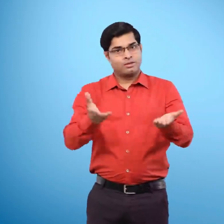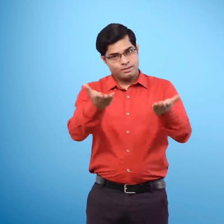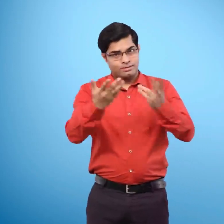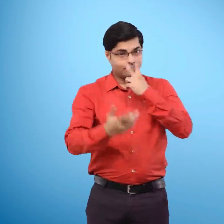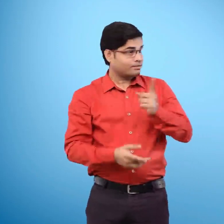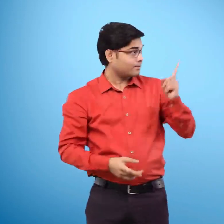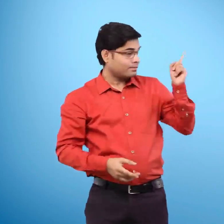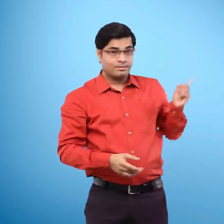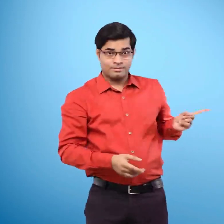Pattern 1.